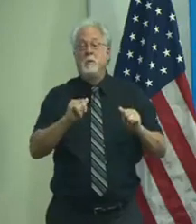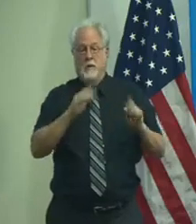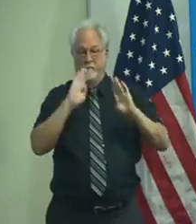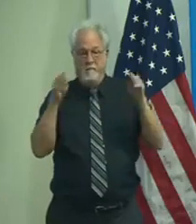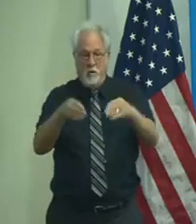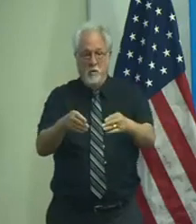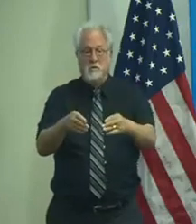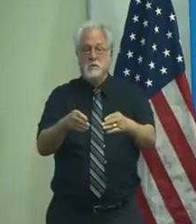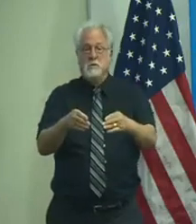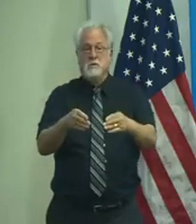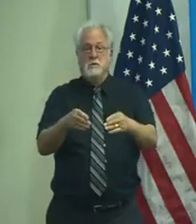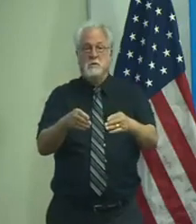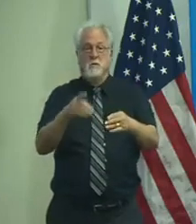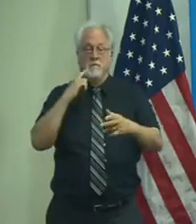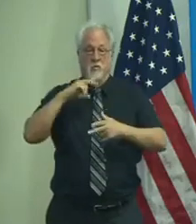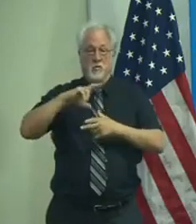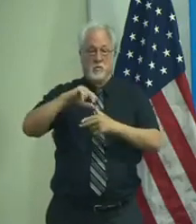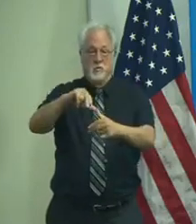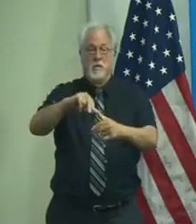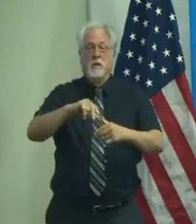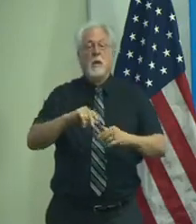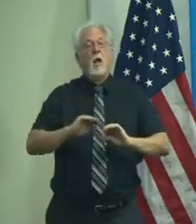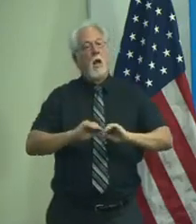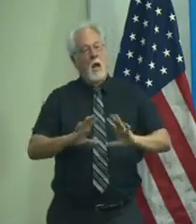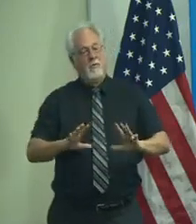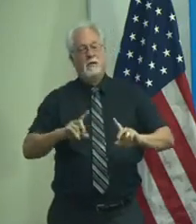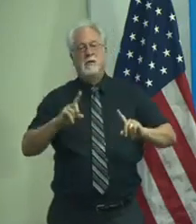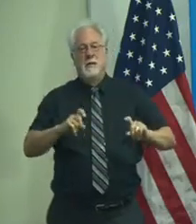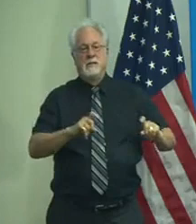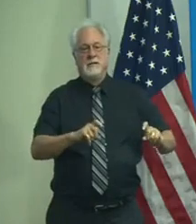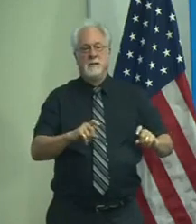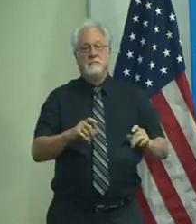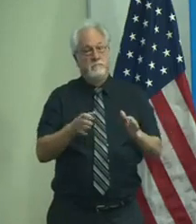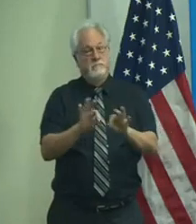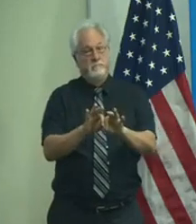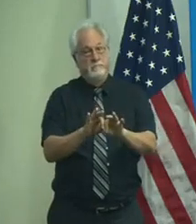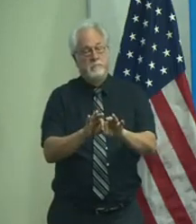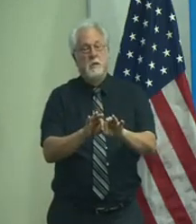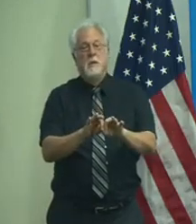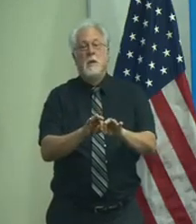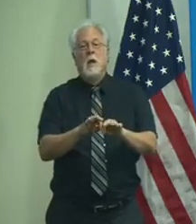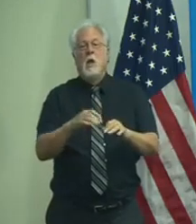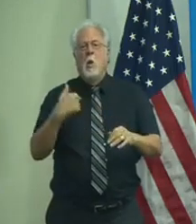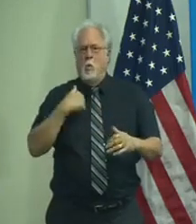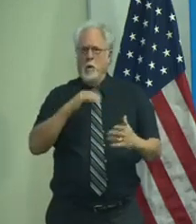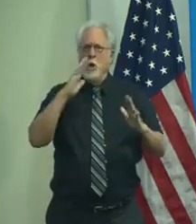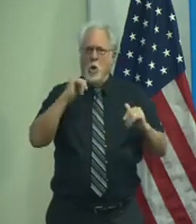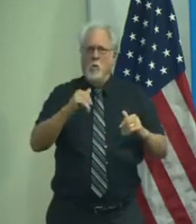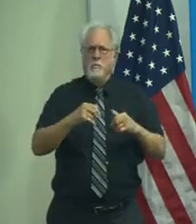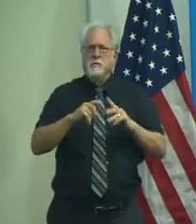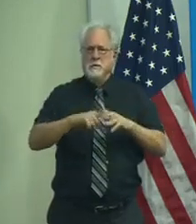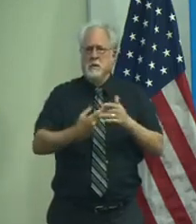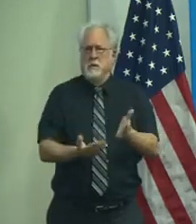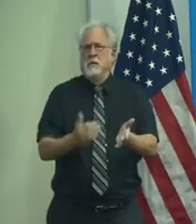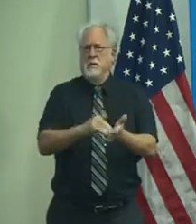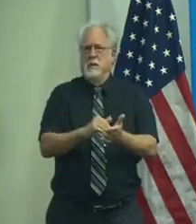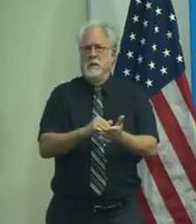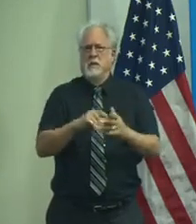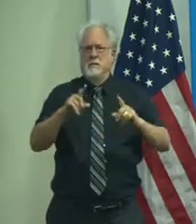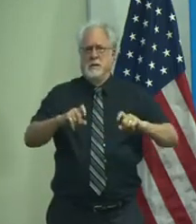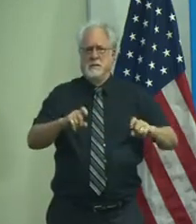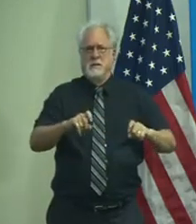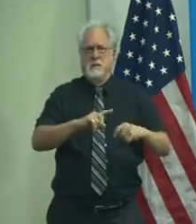focused on the storm. Obviously, testing is critically important, and we hope to resume testing just as